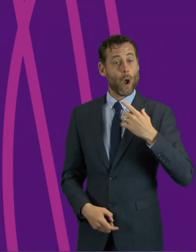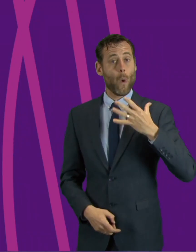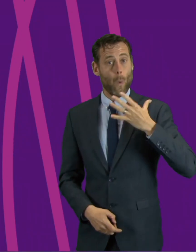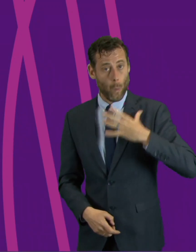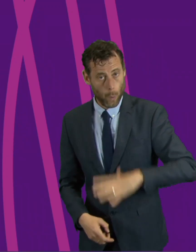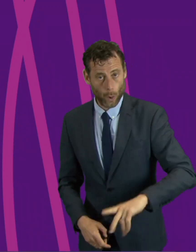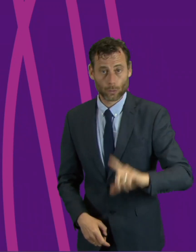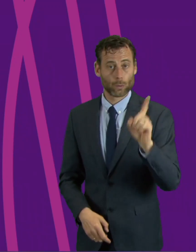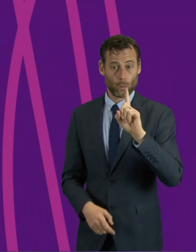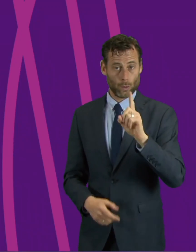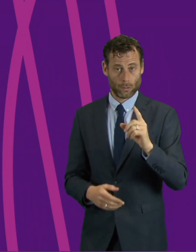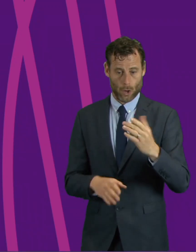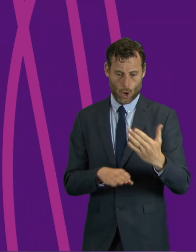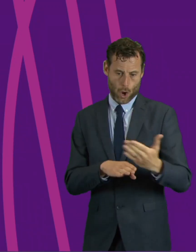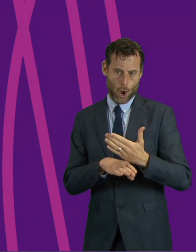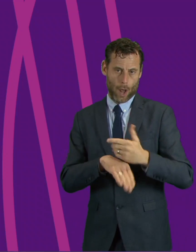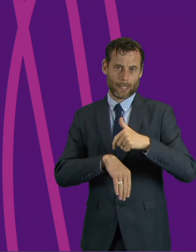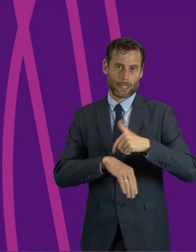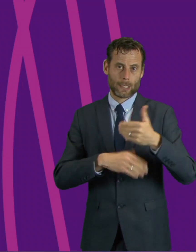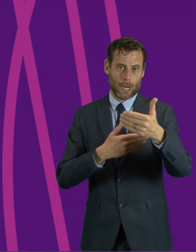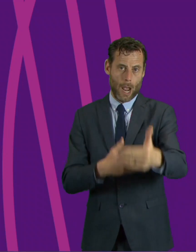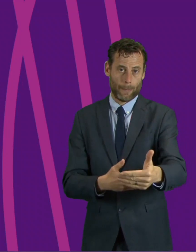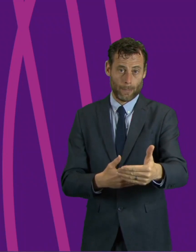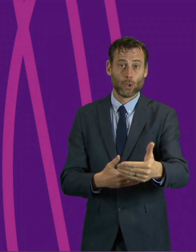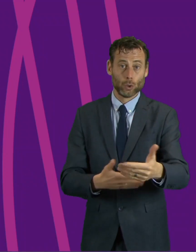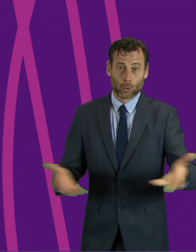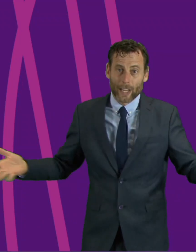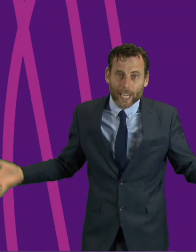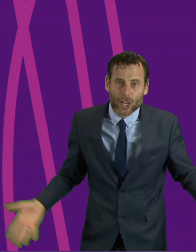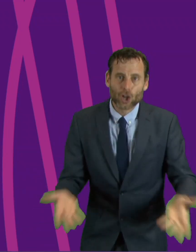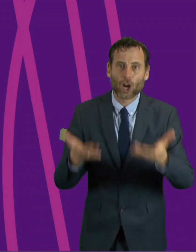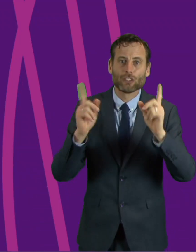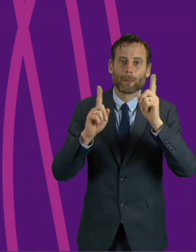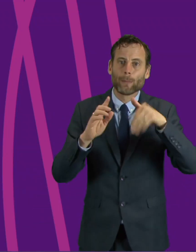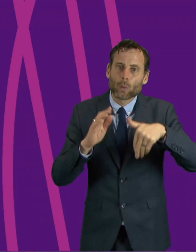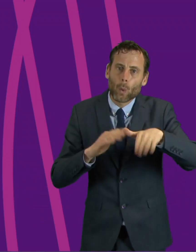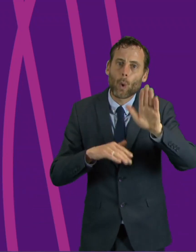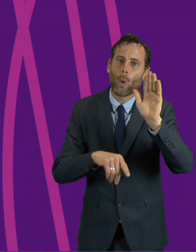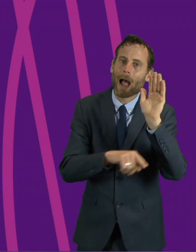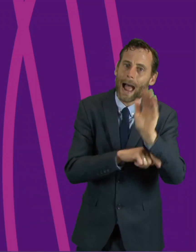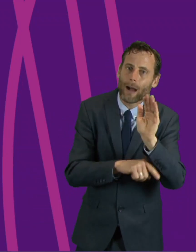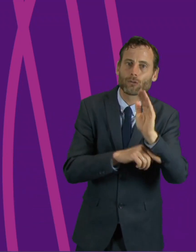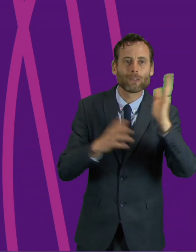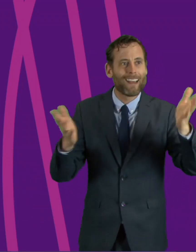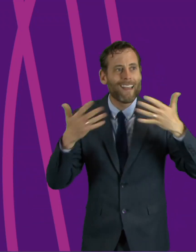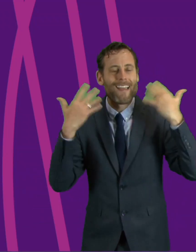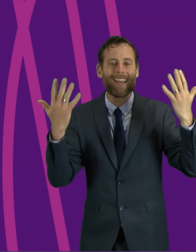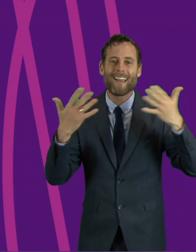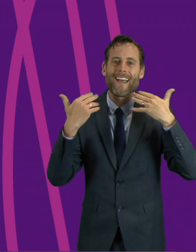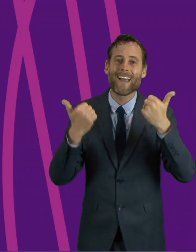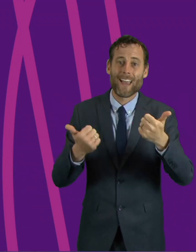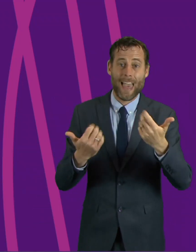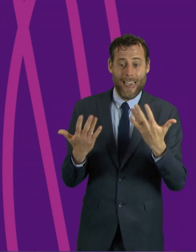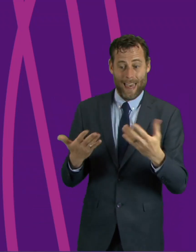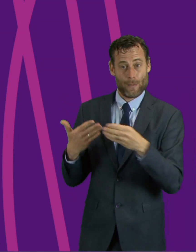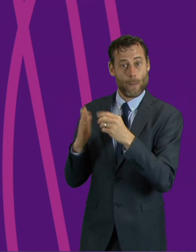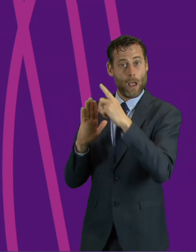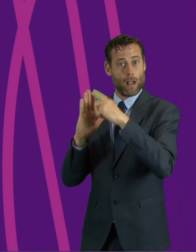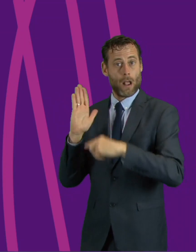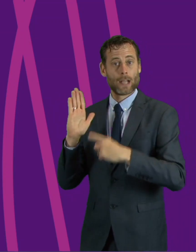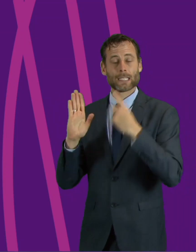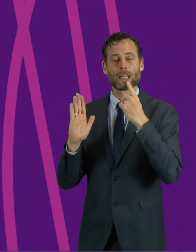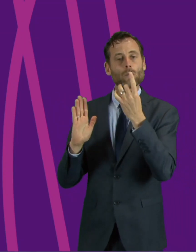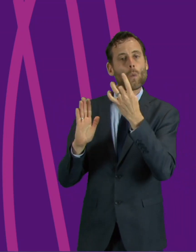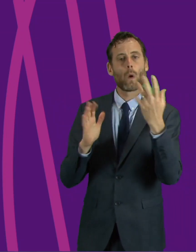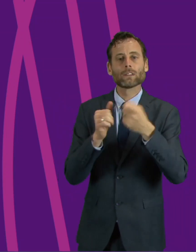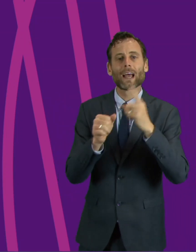at early stages to allow people generally to be outdoor exercising more often. Right now the guidance says that should only be once a